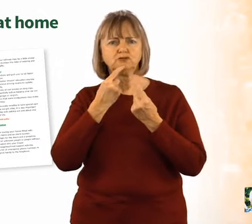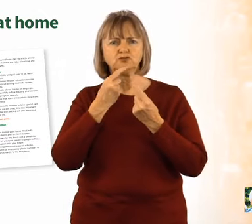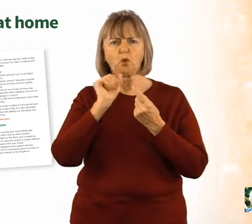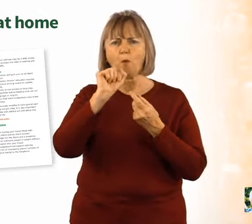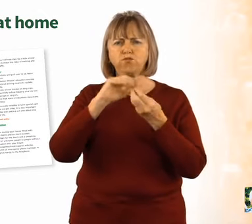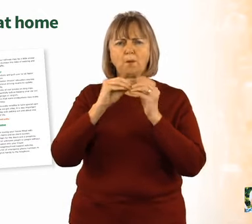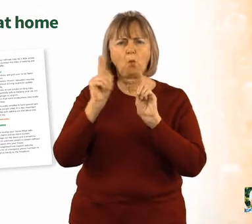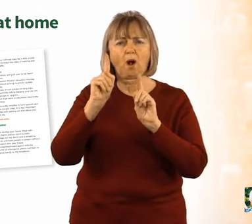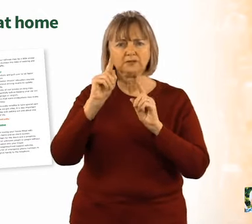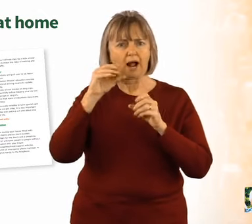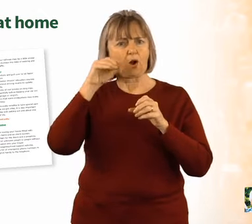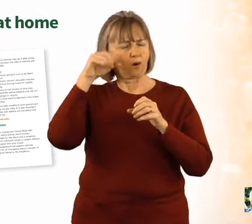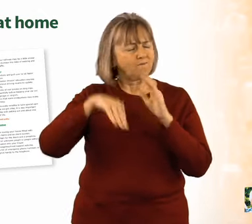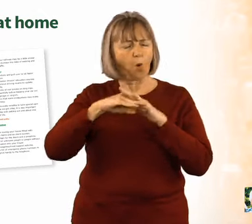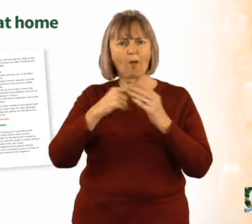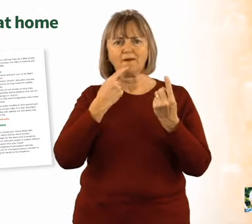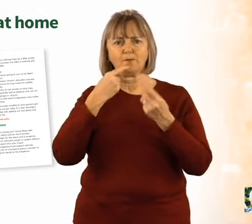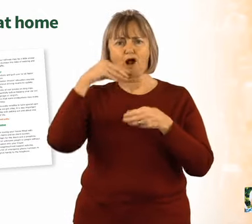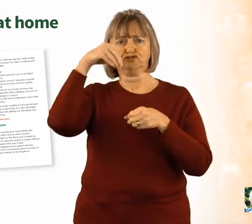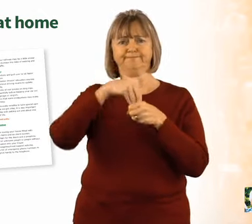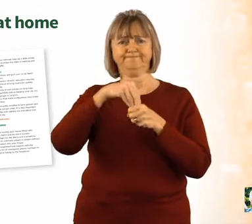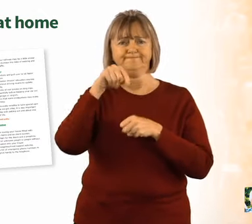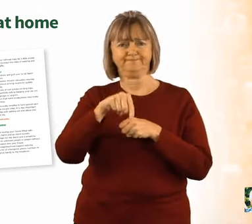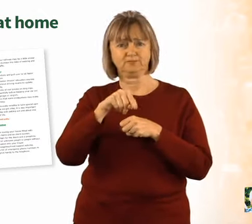Keep a life tube in your fridge,